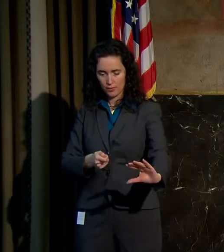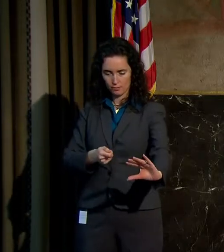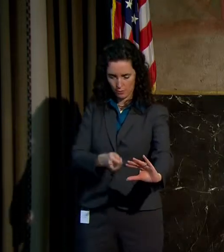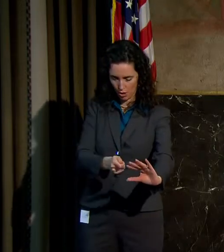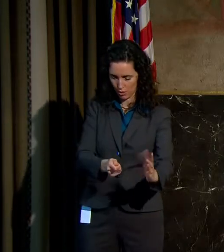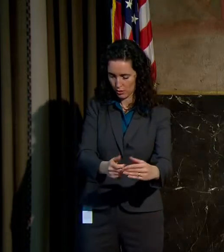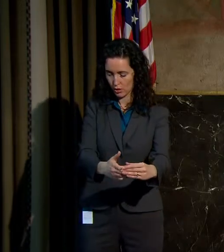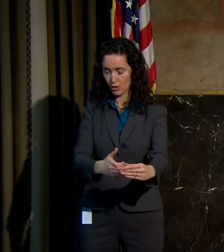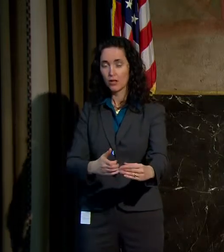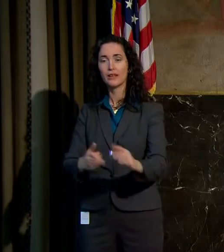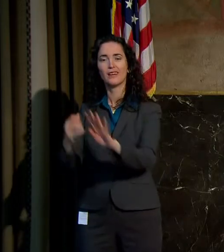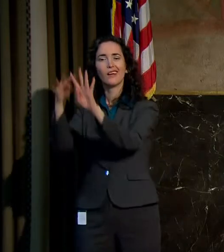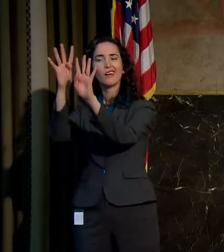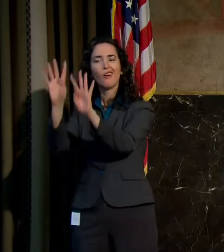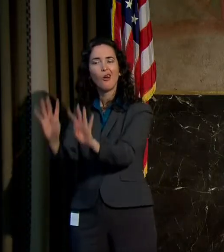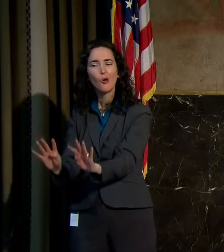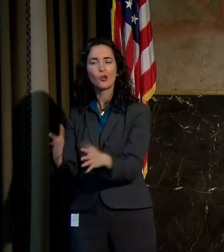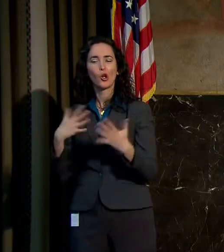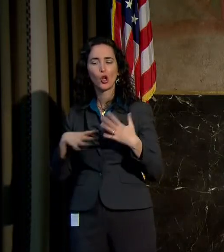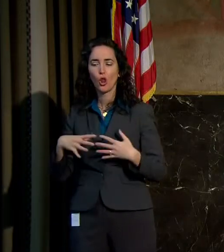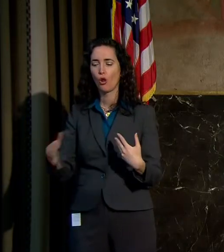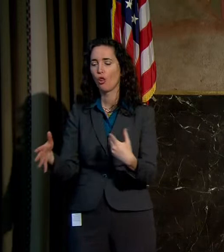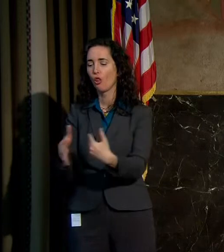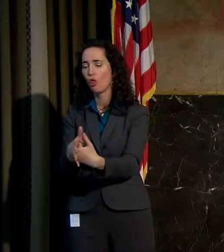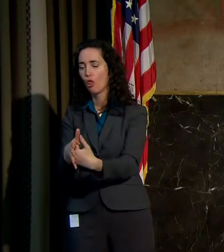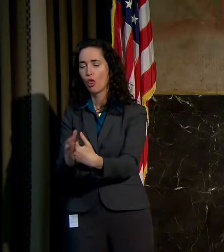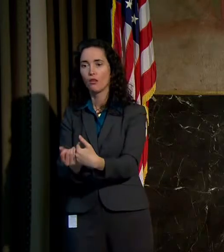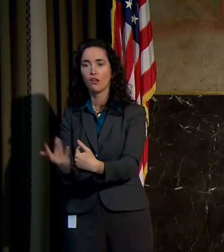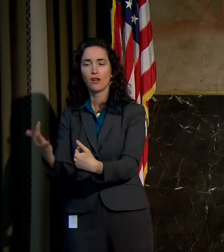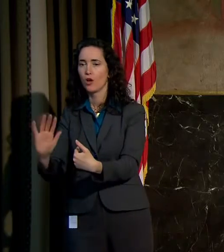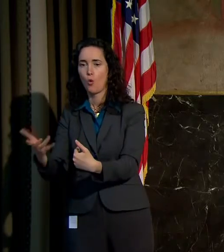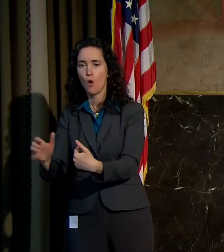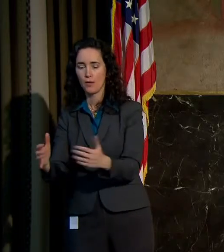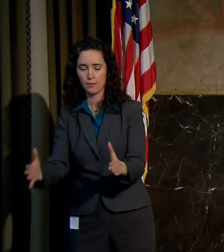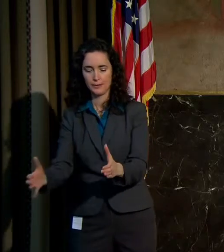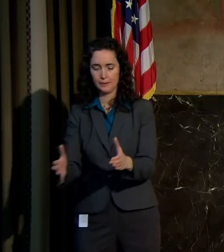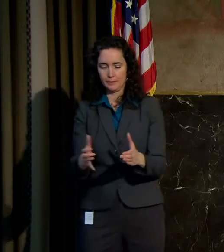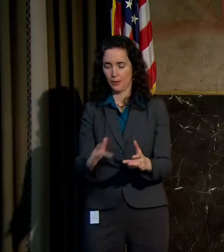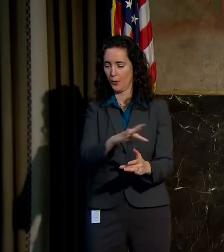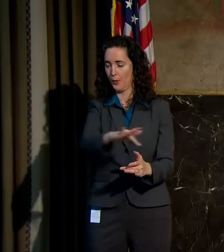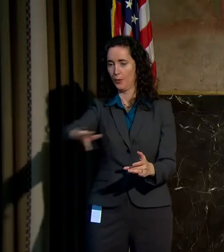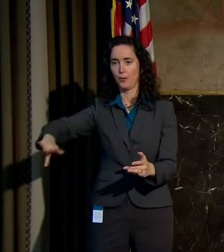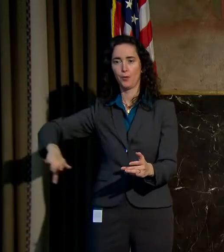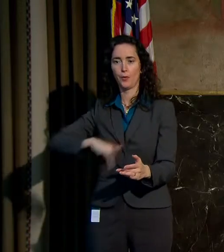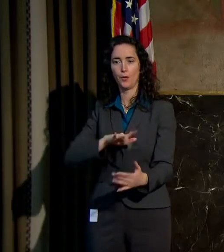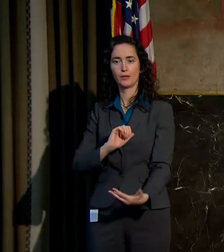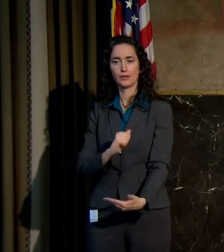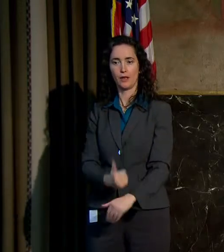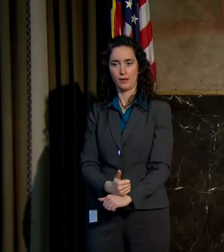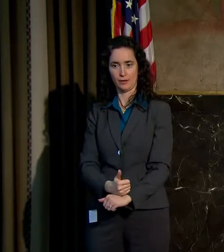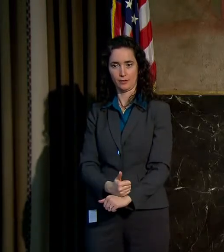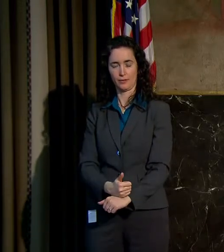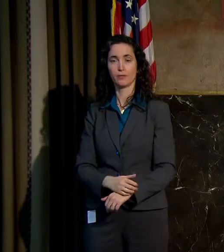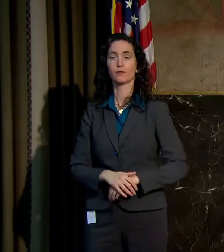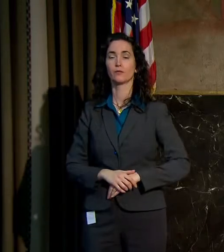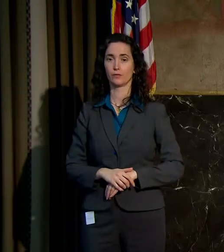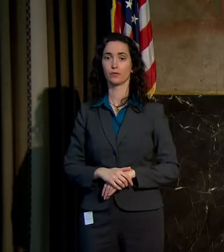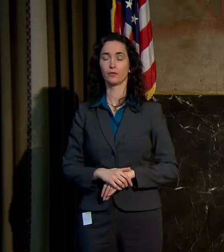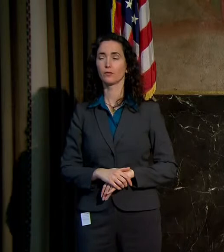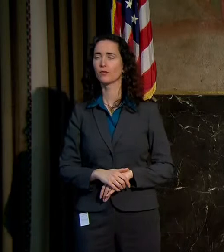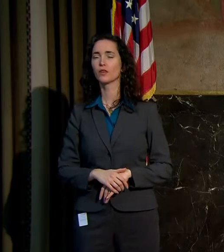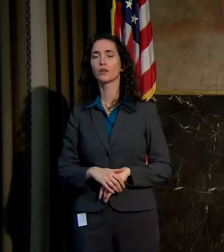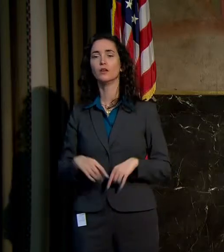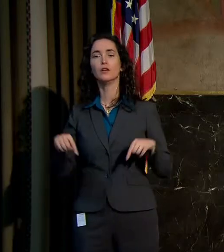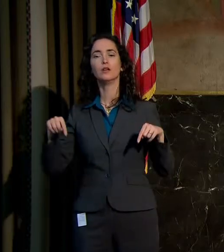and well away from any clothes or linens or drapes or curtains, anything like that. And although this is not expected to